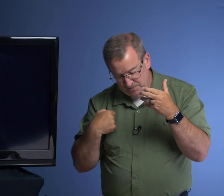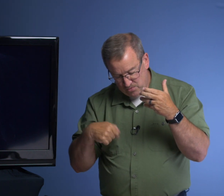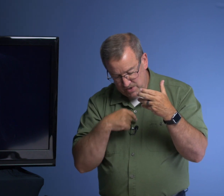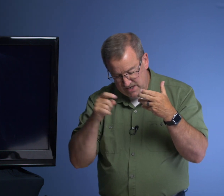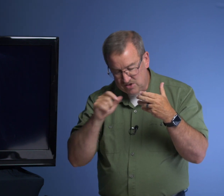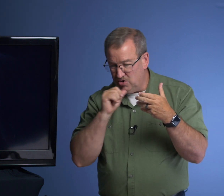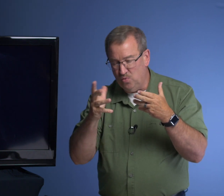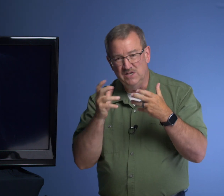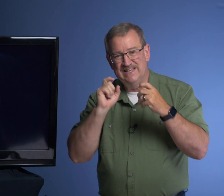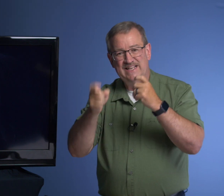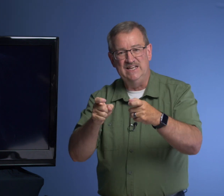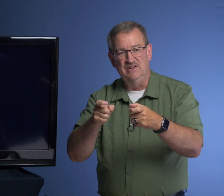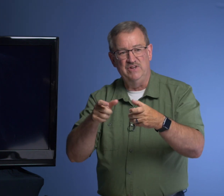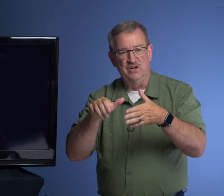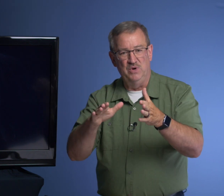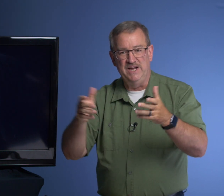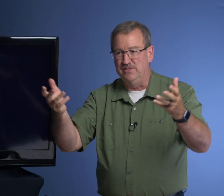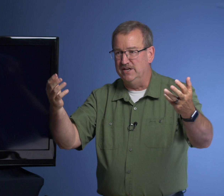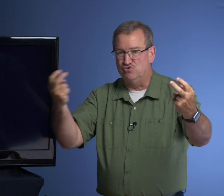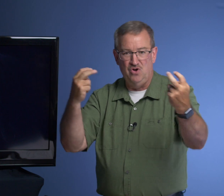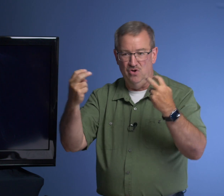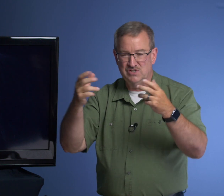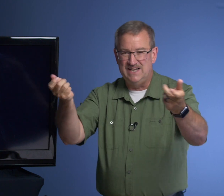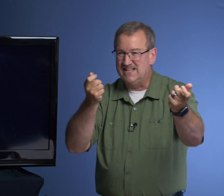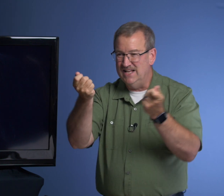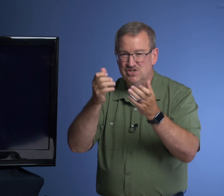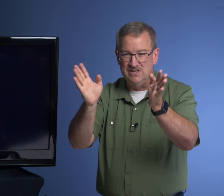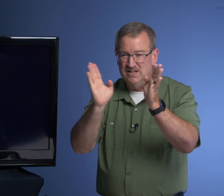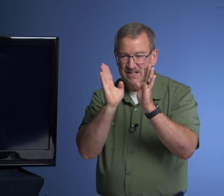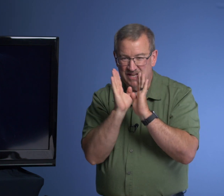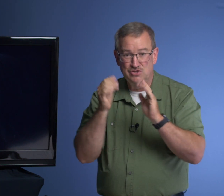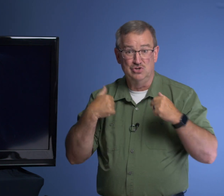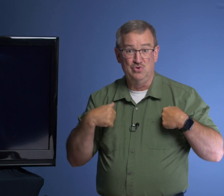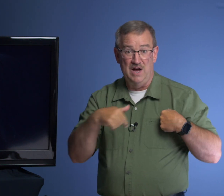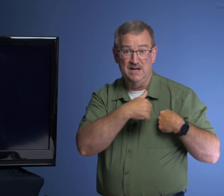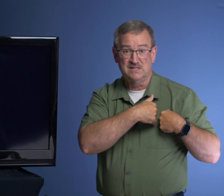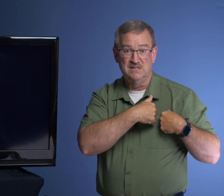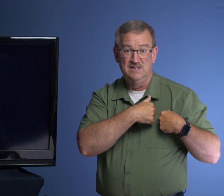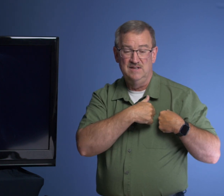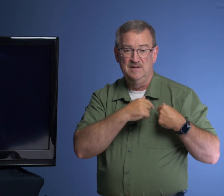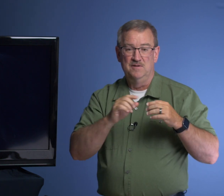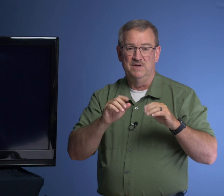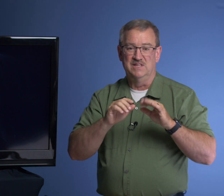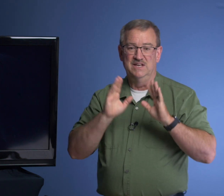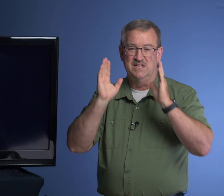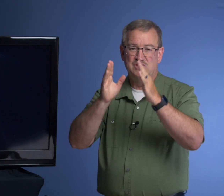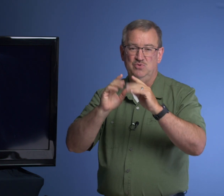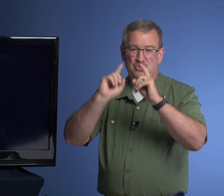we don't want to give in a way that draws attention to us, but the attention will go